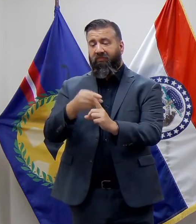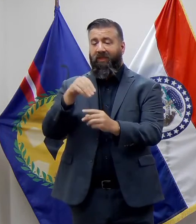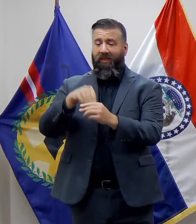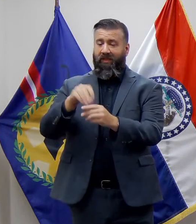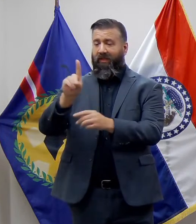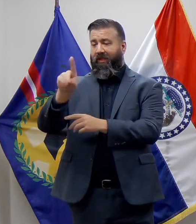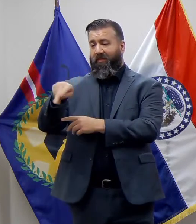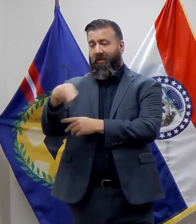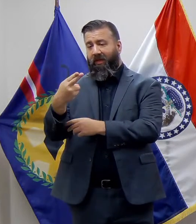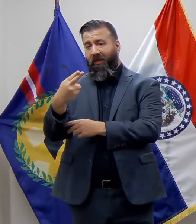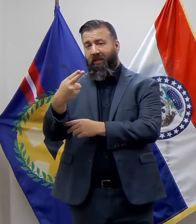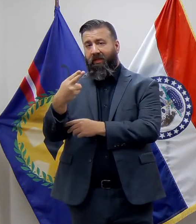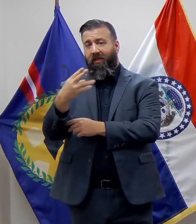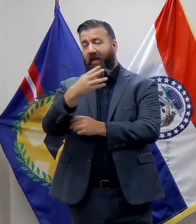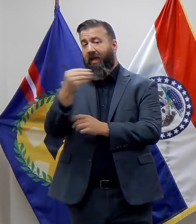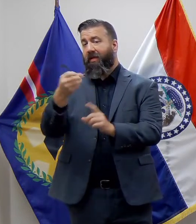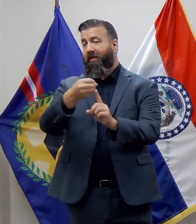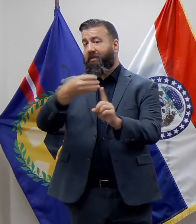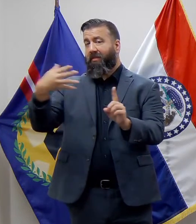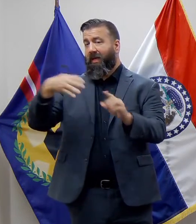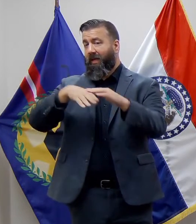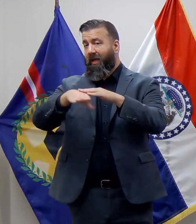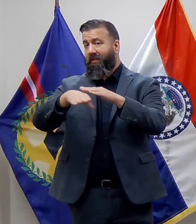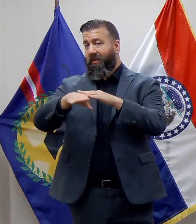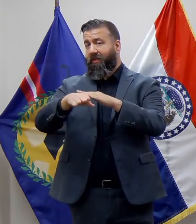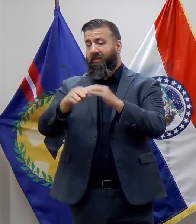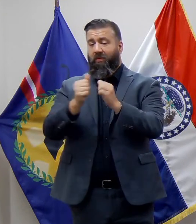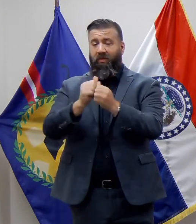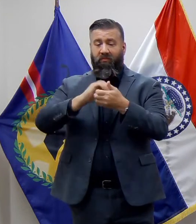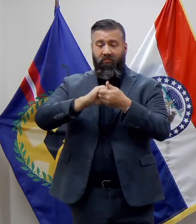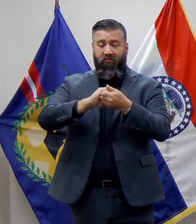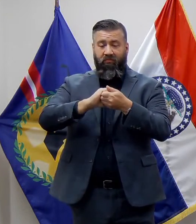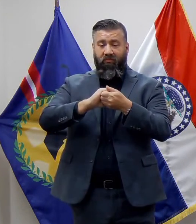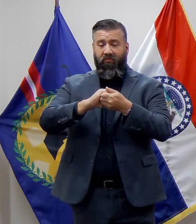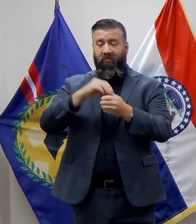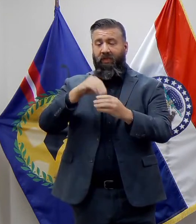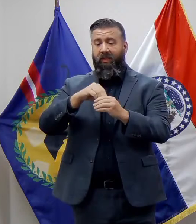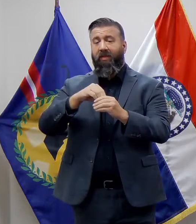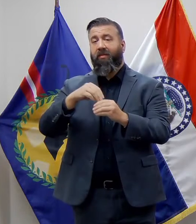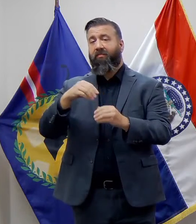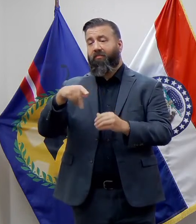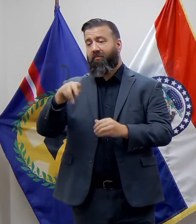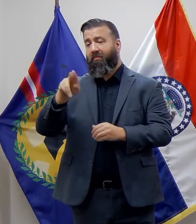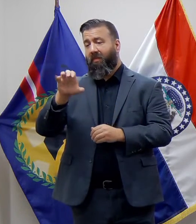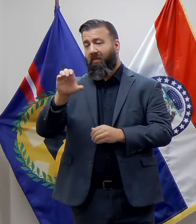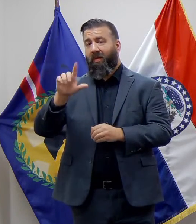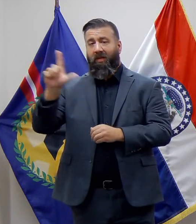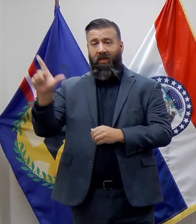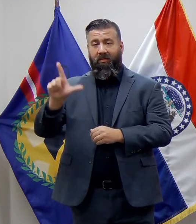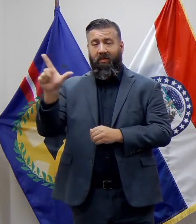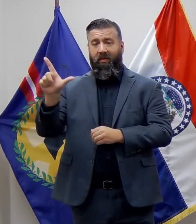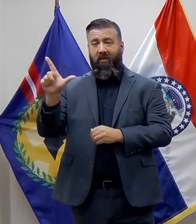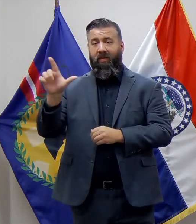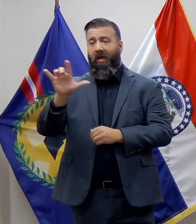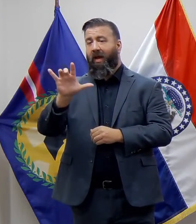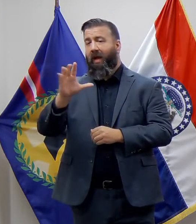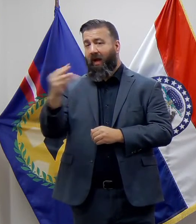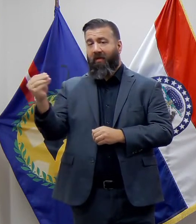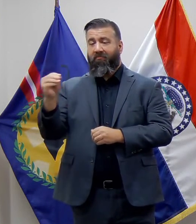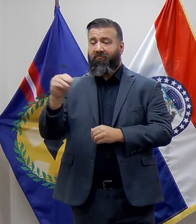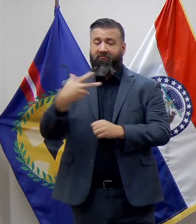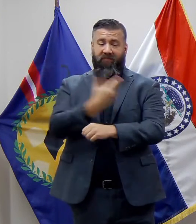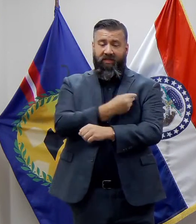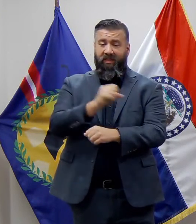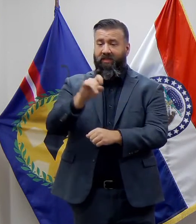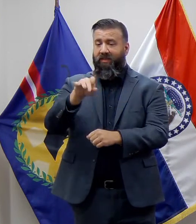Health and with expanded access through our partnership with the St. Louis County Public Library and the vaccination sites across town and